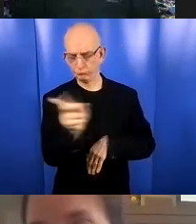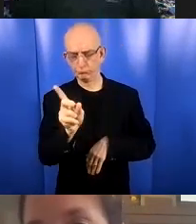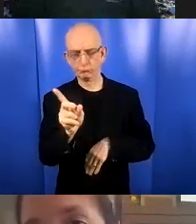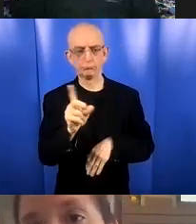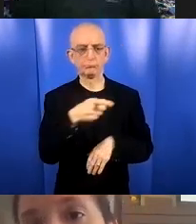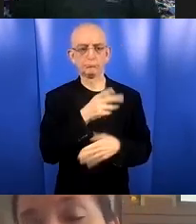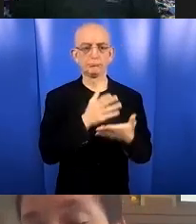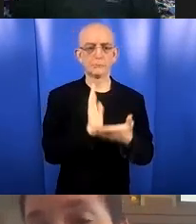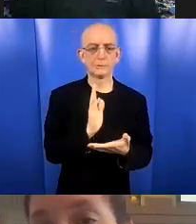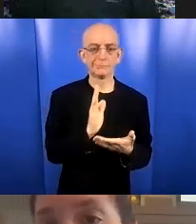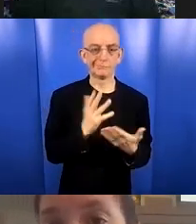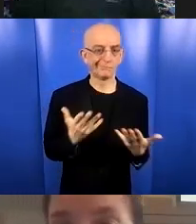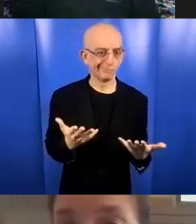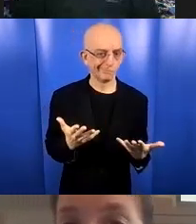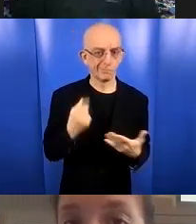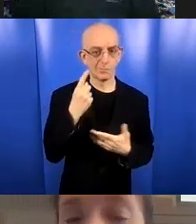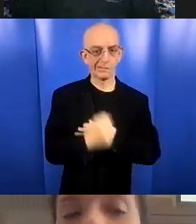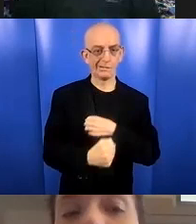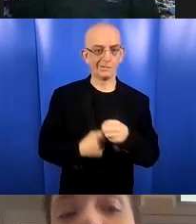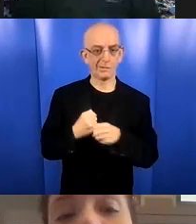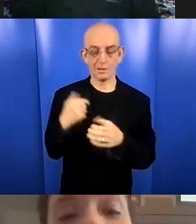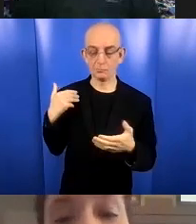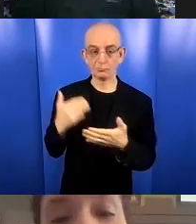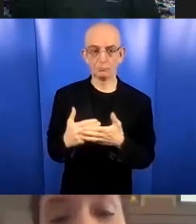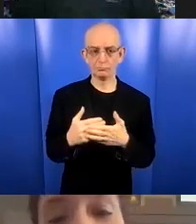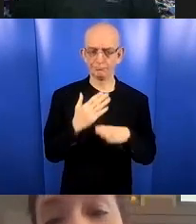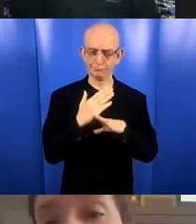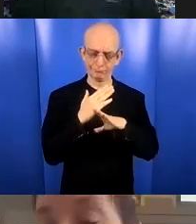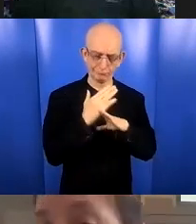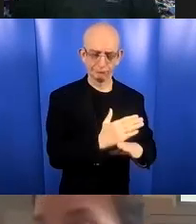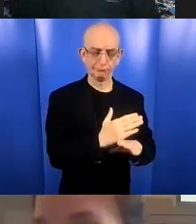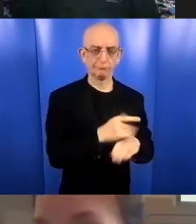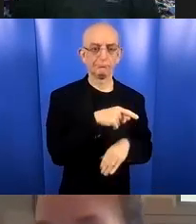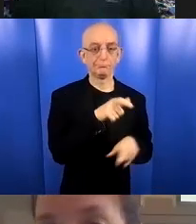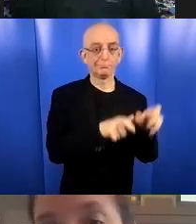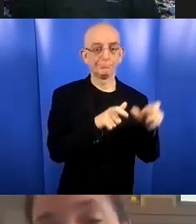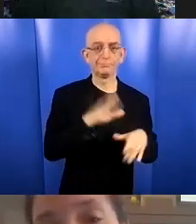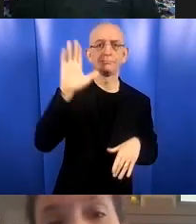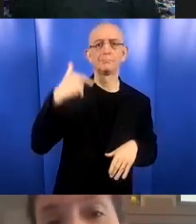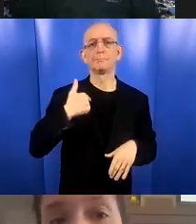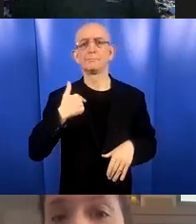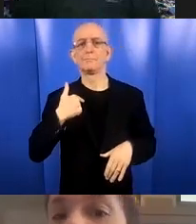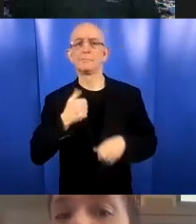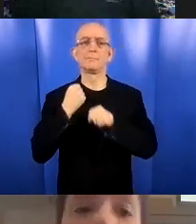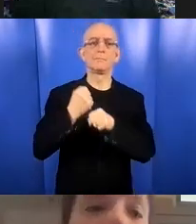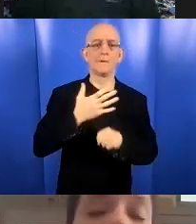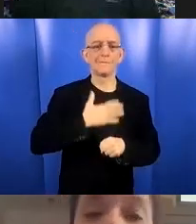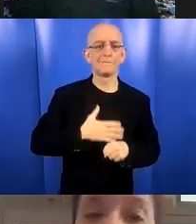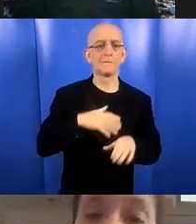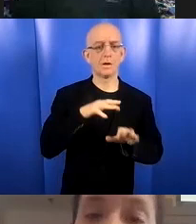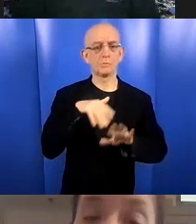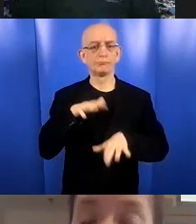frequently documented was protesters being detained, which together with excessive use of force, meaning tear